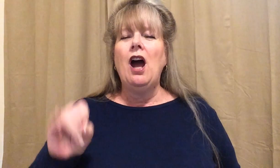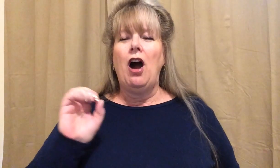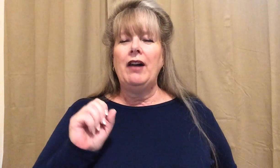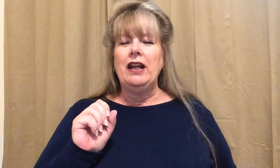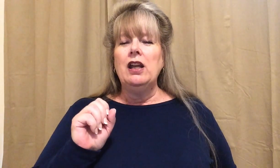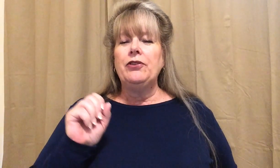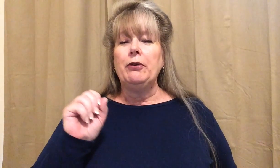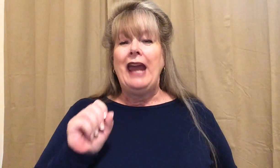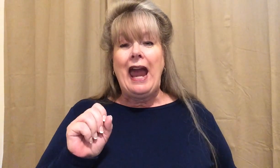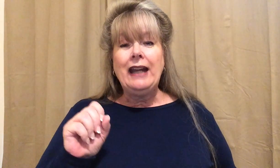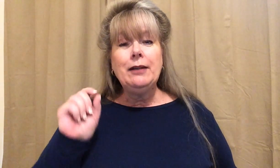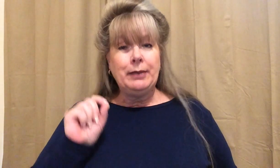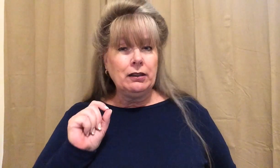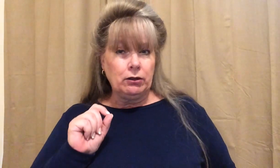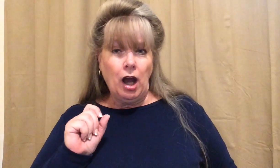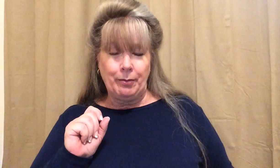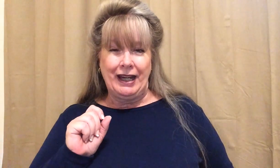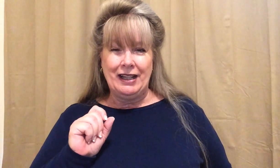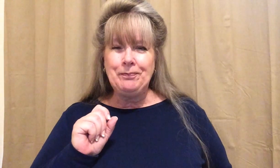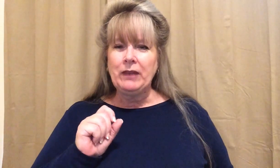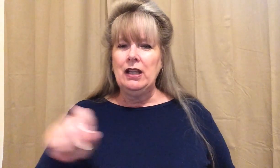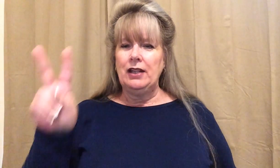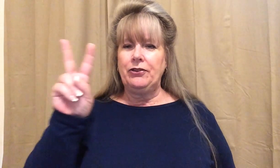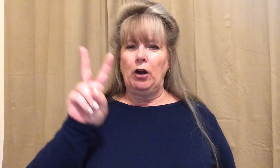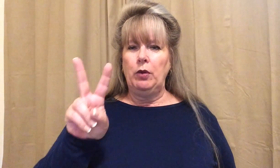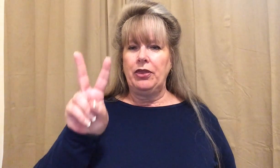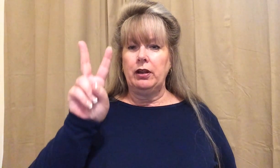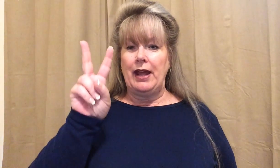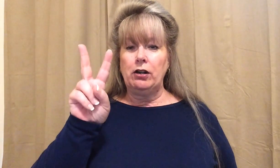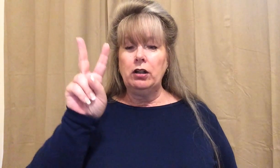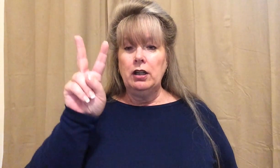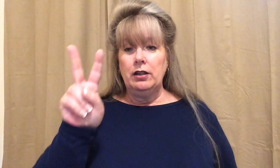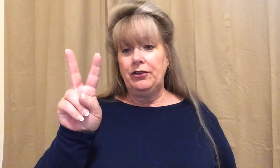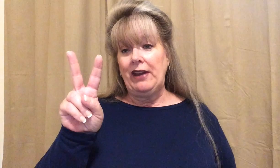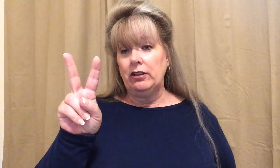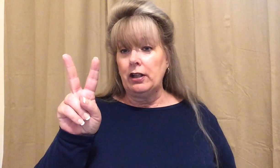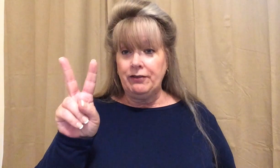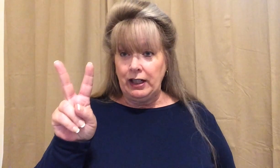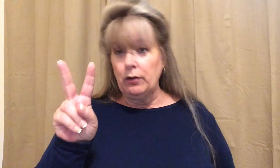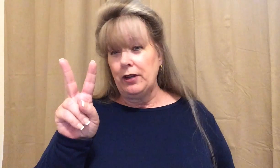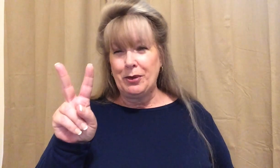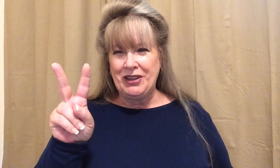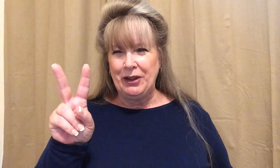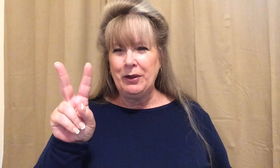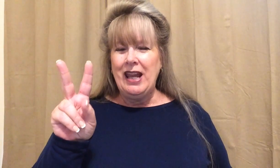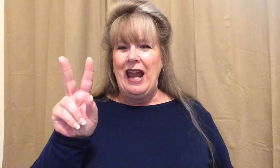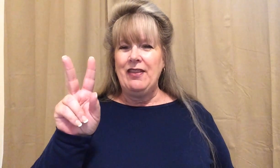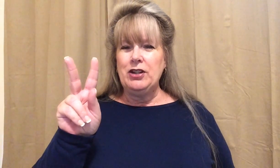All right, so K can be a little complicated. Let's start with the letter. This is actually letter V, or the number 2. And then you